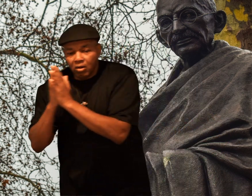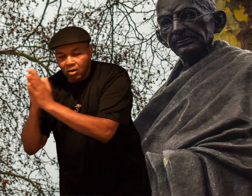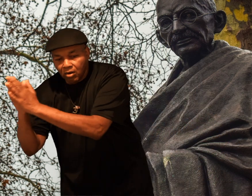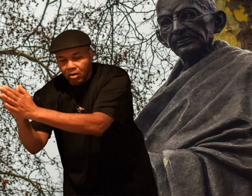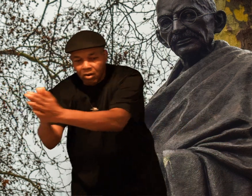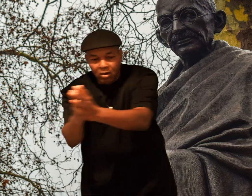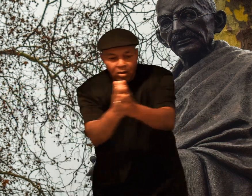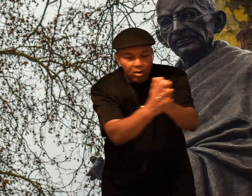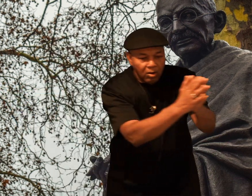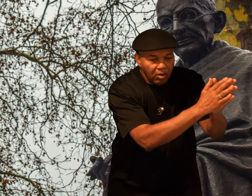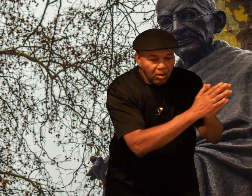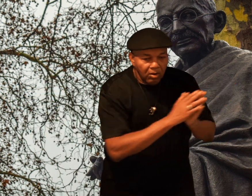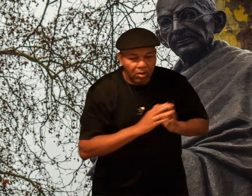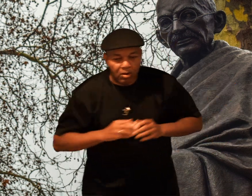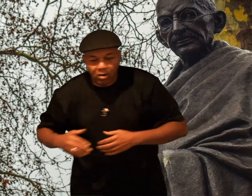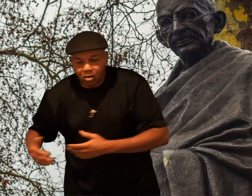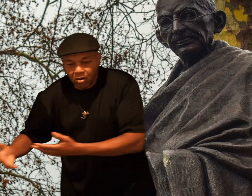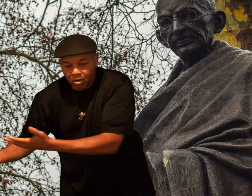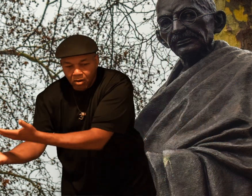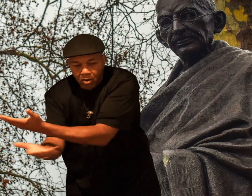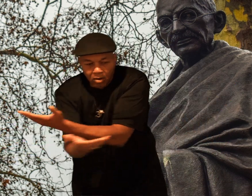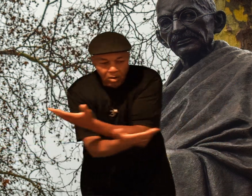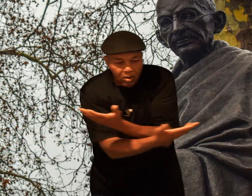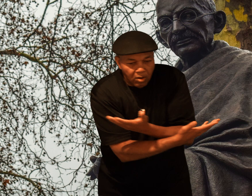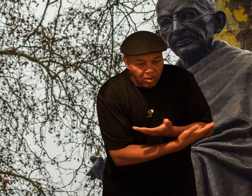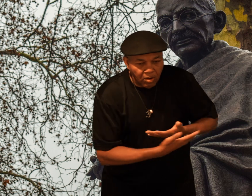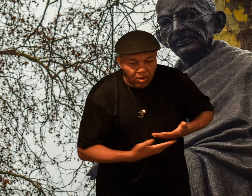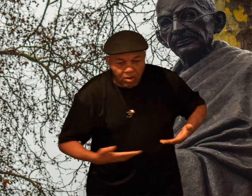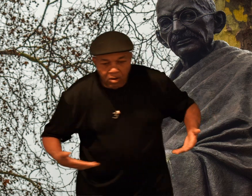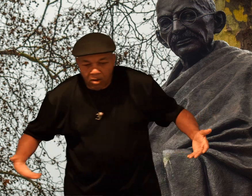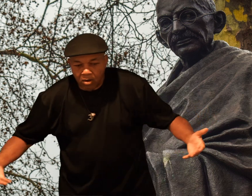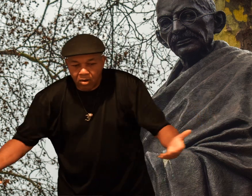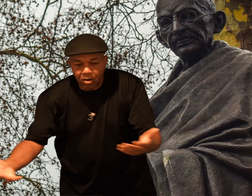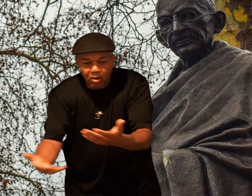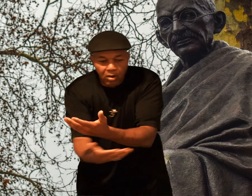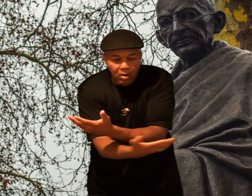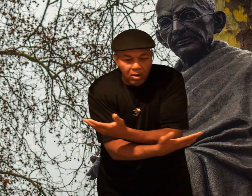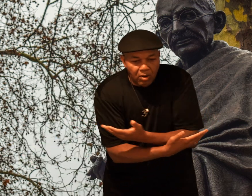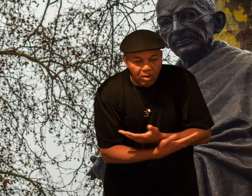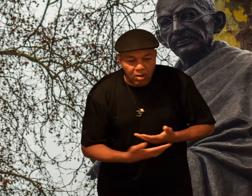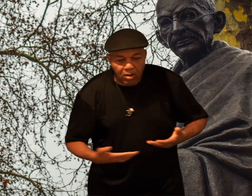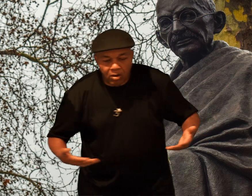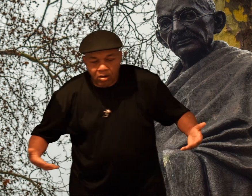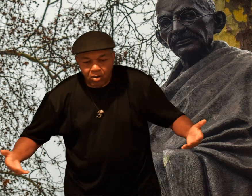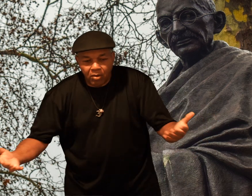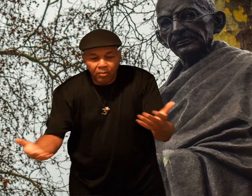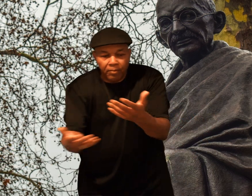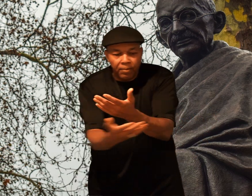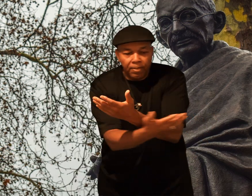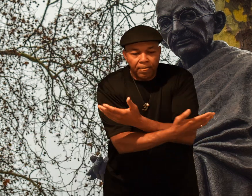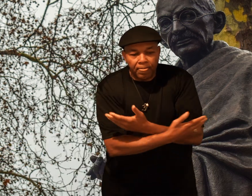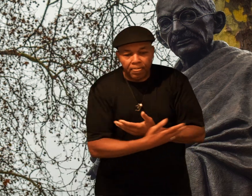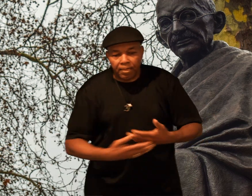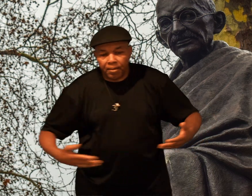changes. The human nature's bound to stay the same. But it couldn't be more